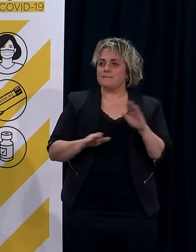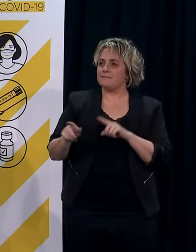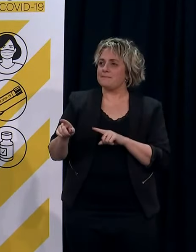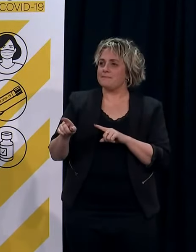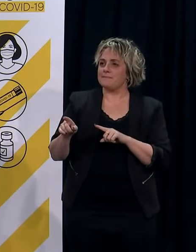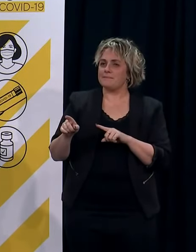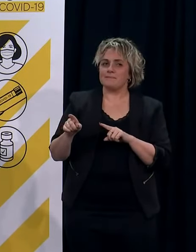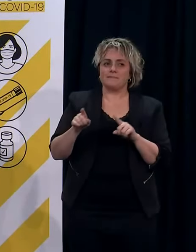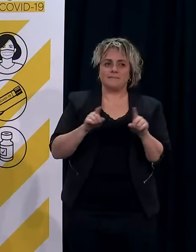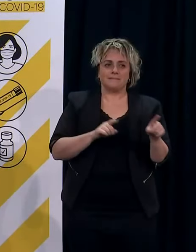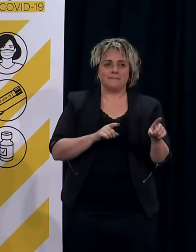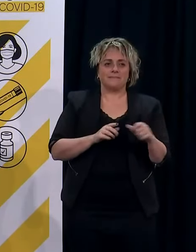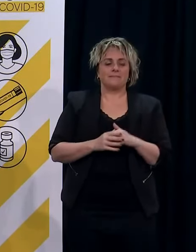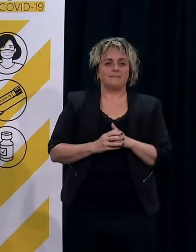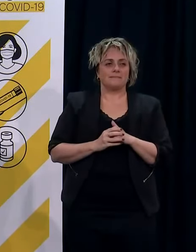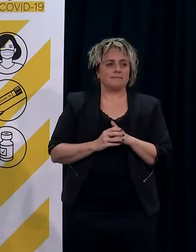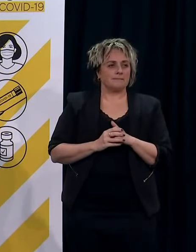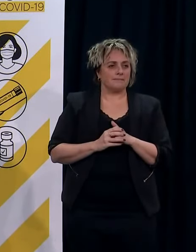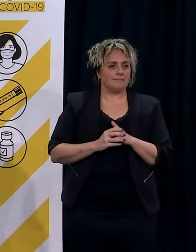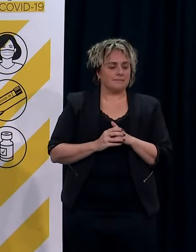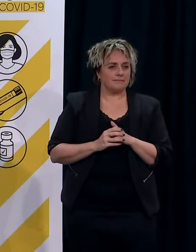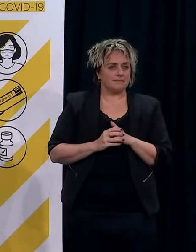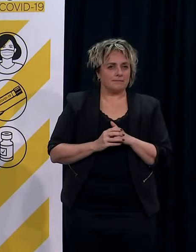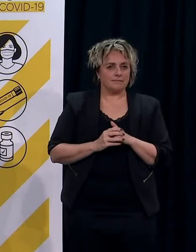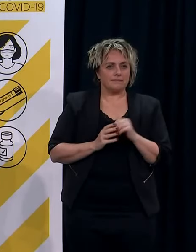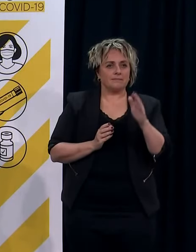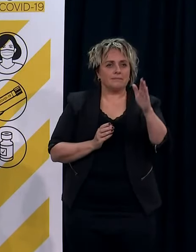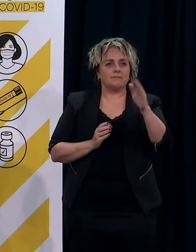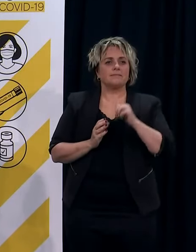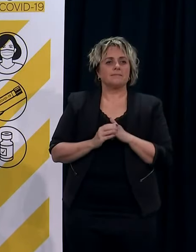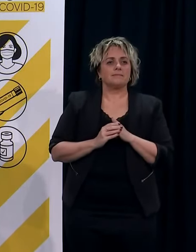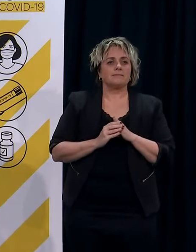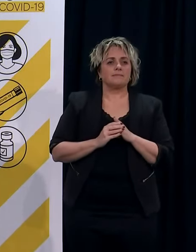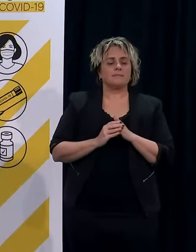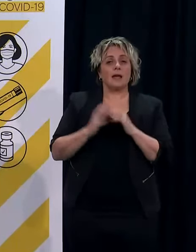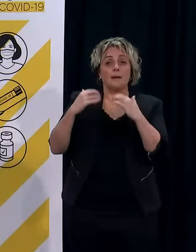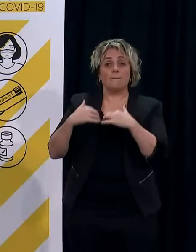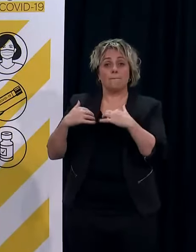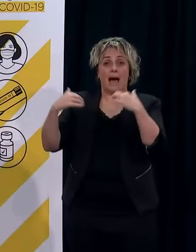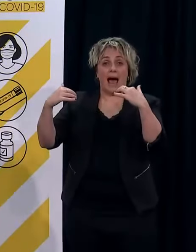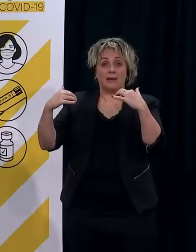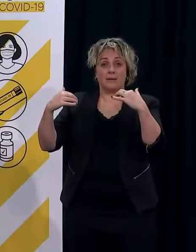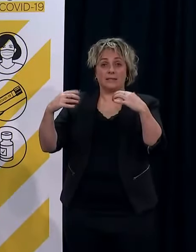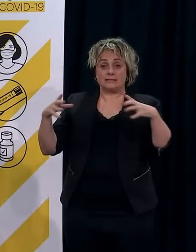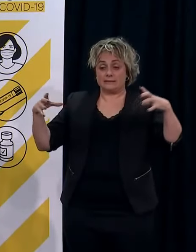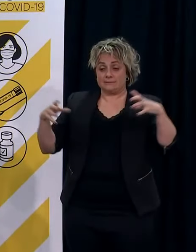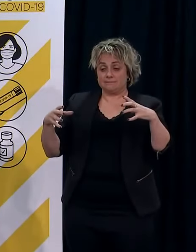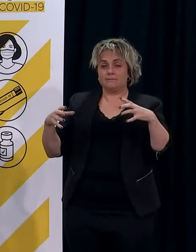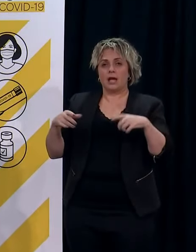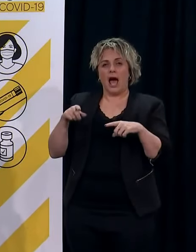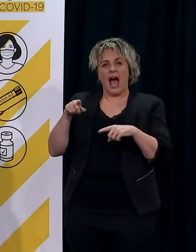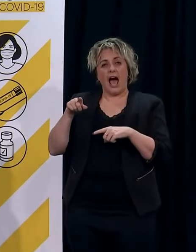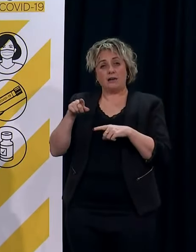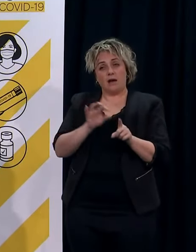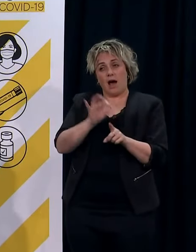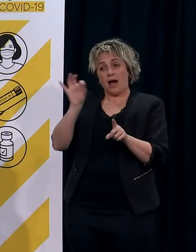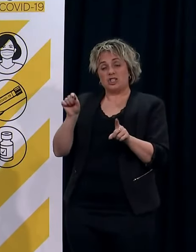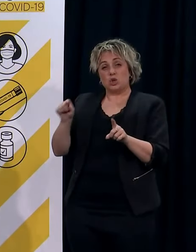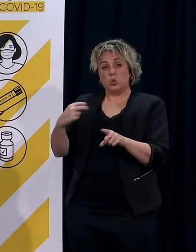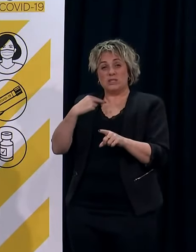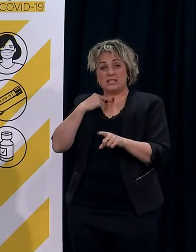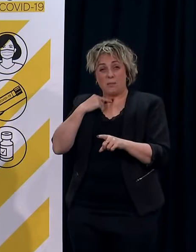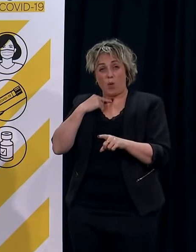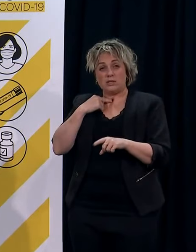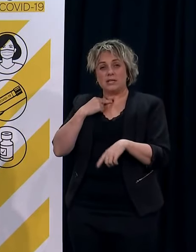in, Jenna, and then I'll come Thomas, then Ben. Sorry, just back on the question of Parliament really quick. Yeah. Are you disappointed that National brought so many